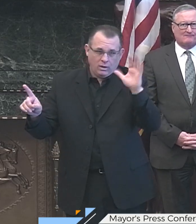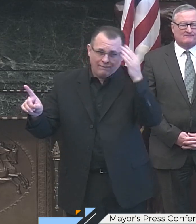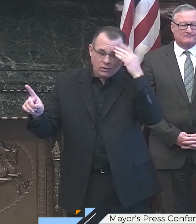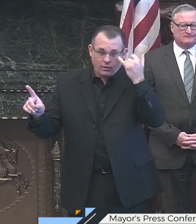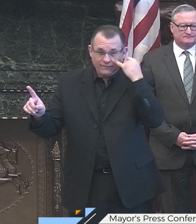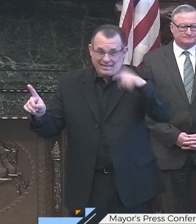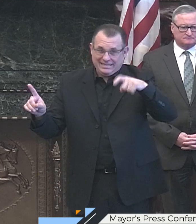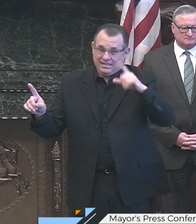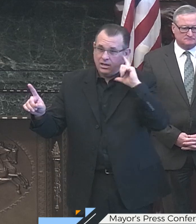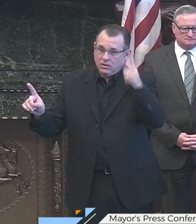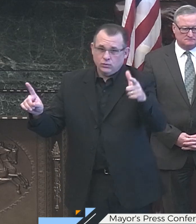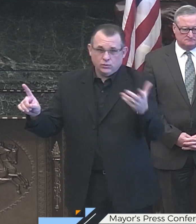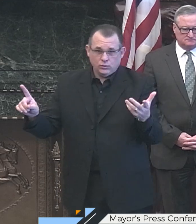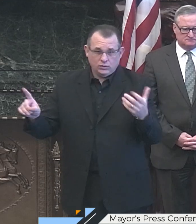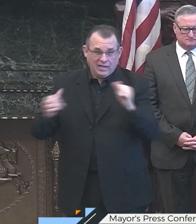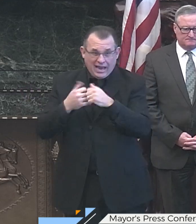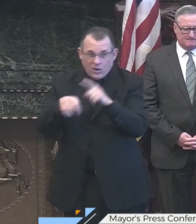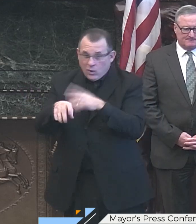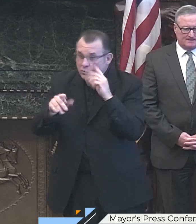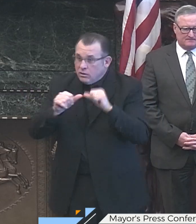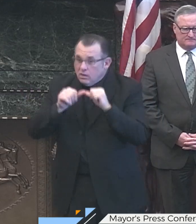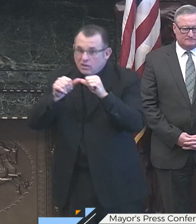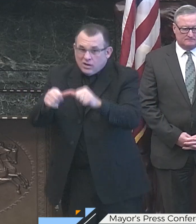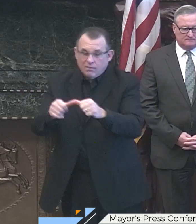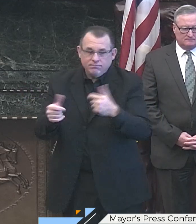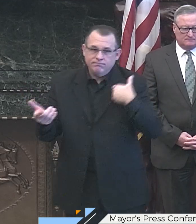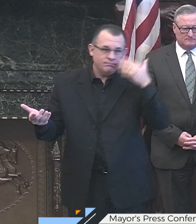long that need will last. Okay.